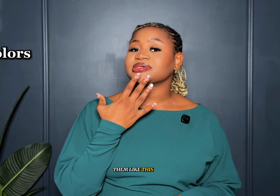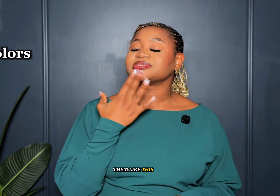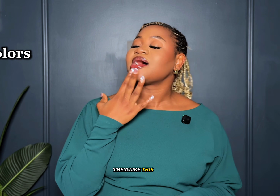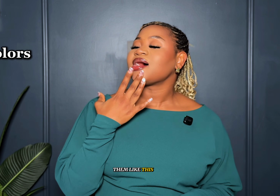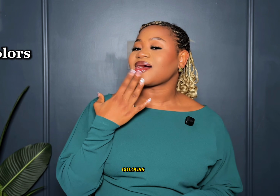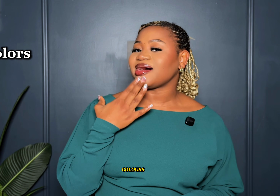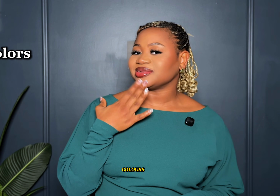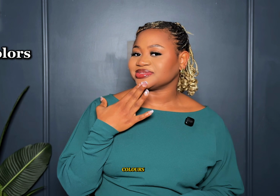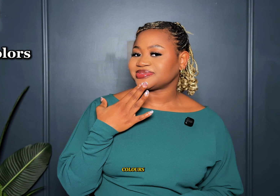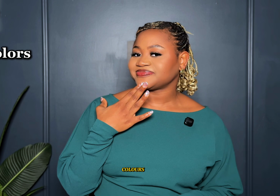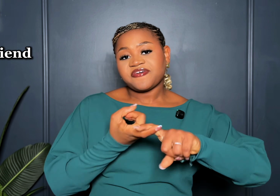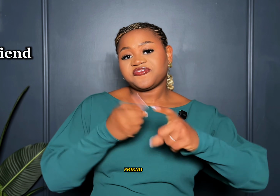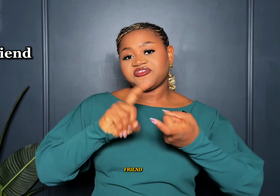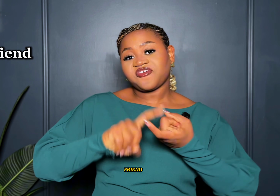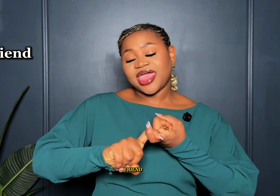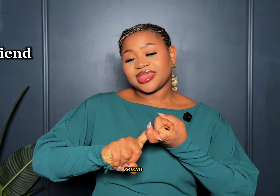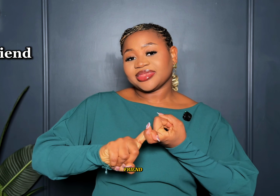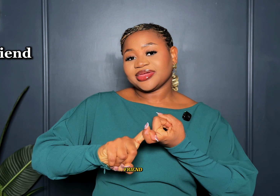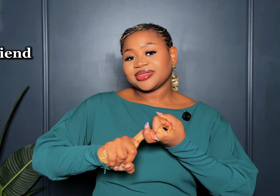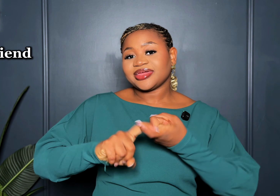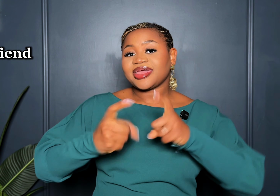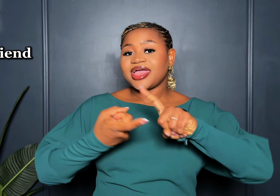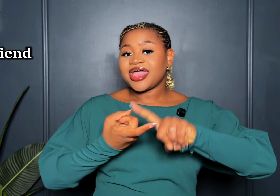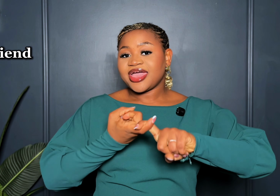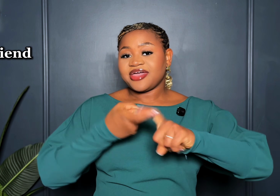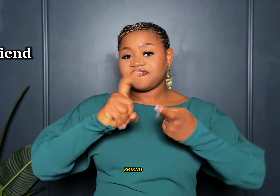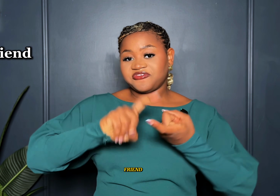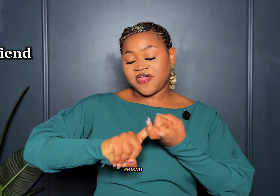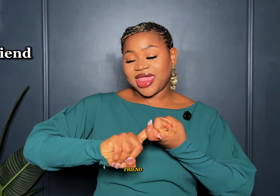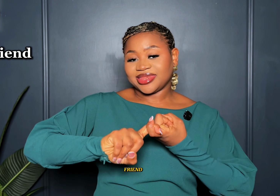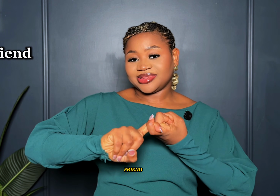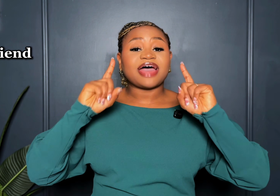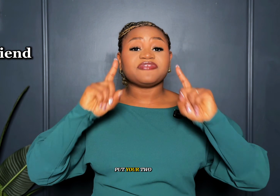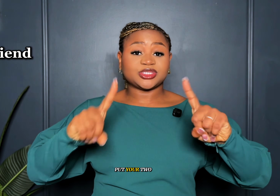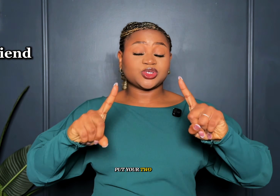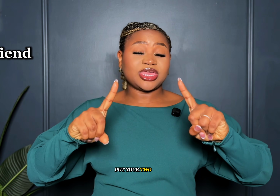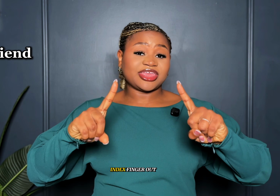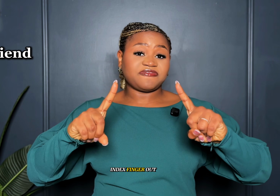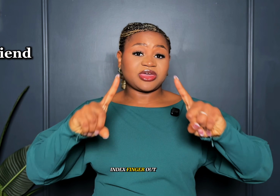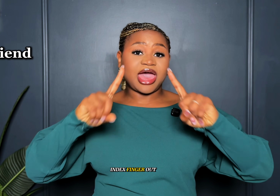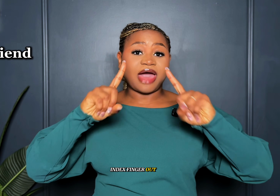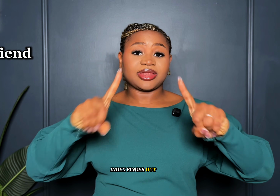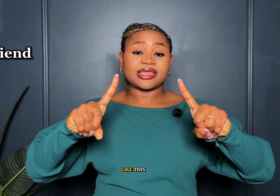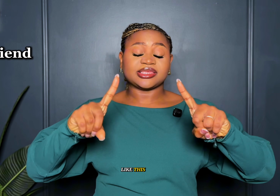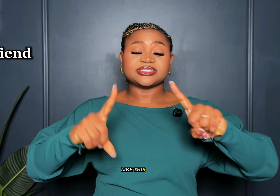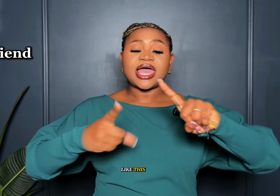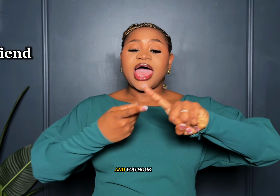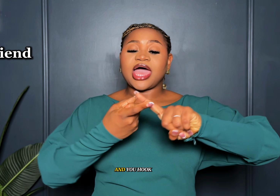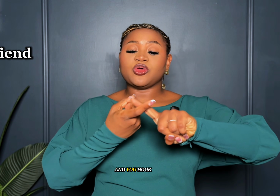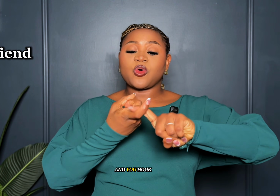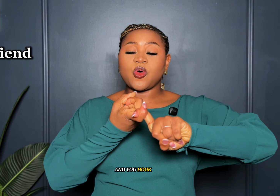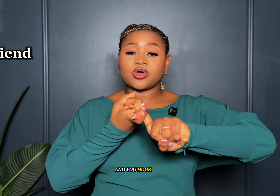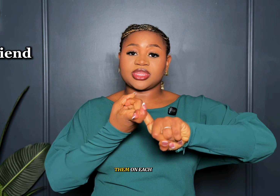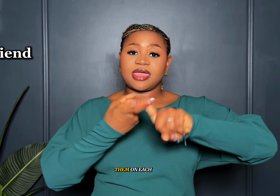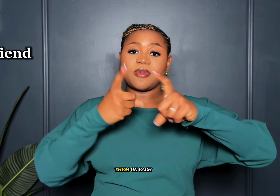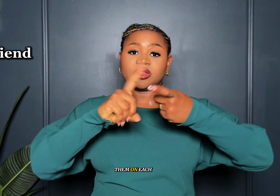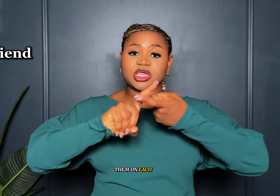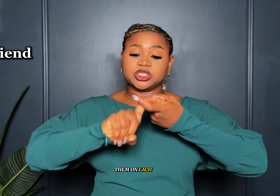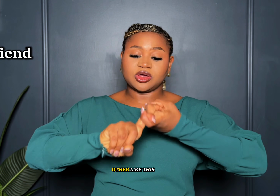this. Colors. Friend. Friend. Have your two index finger out like this and you hook them on each other